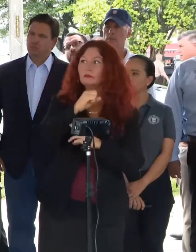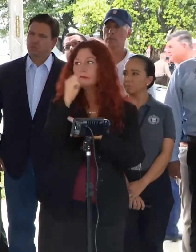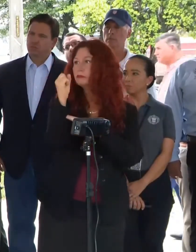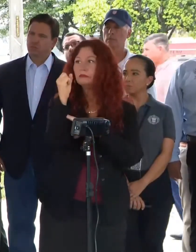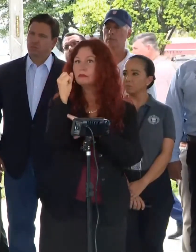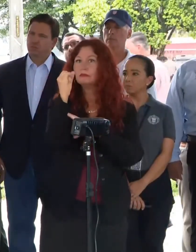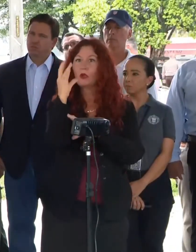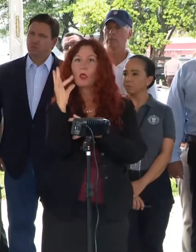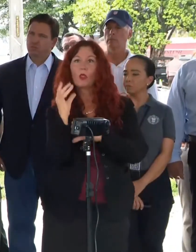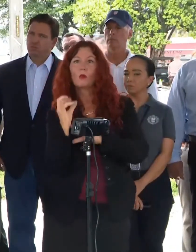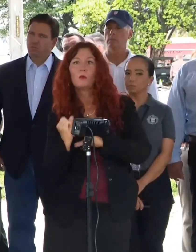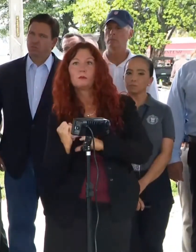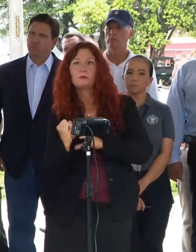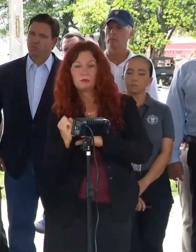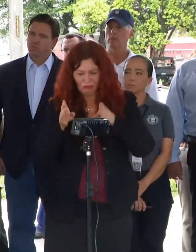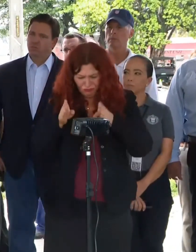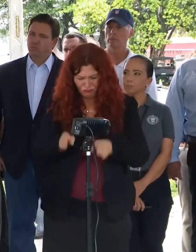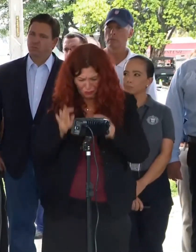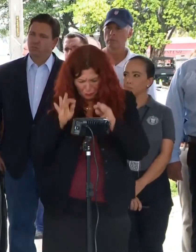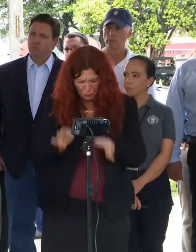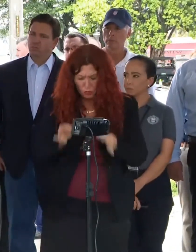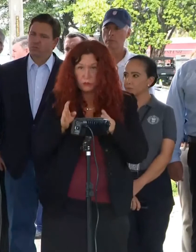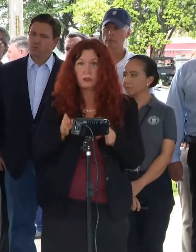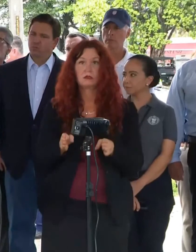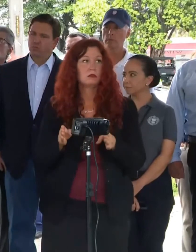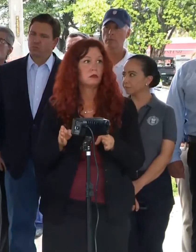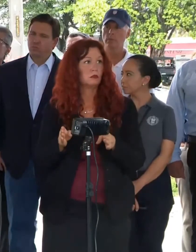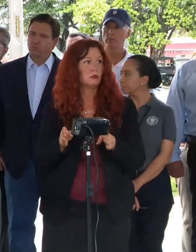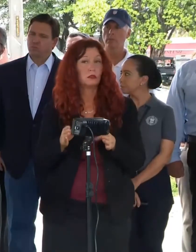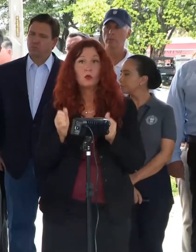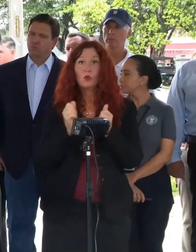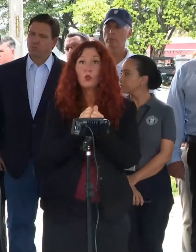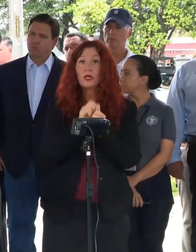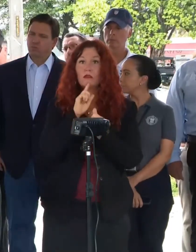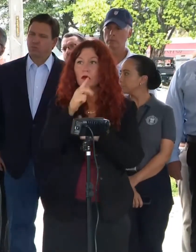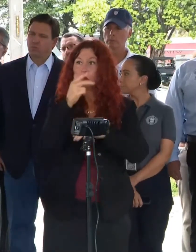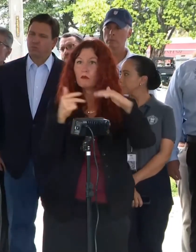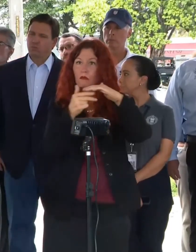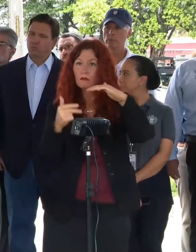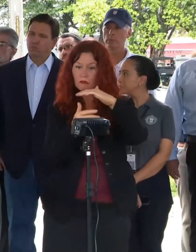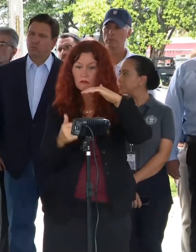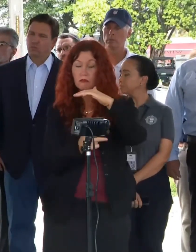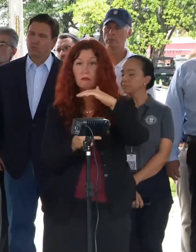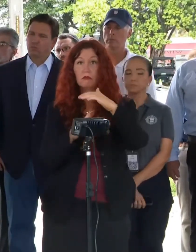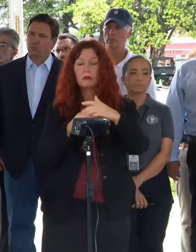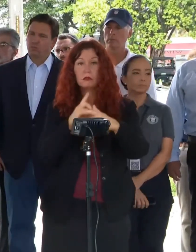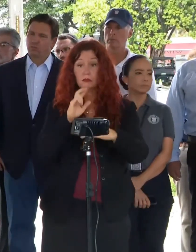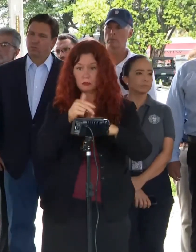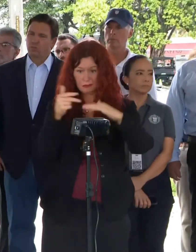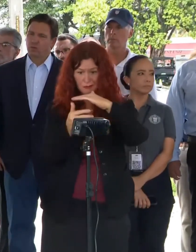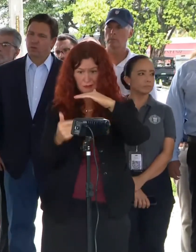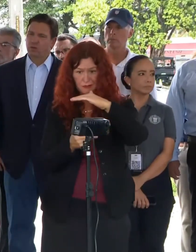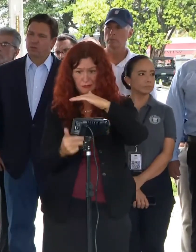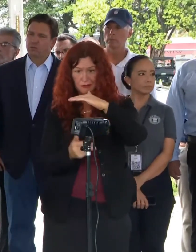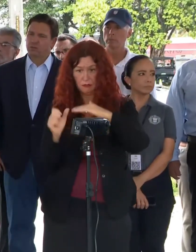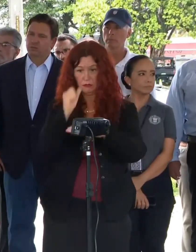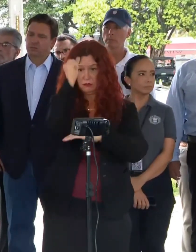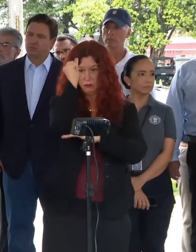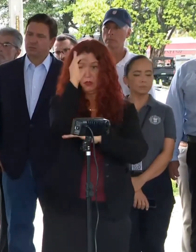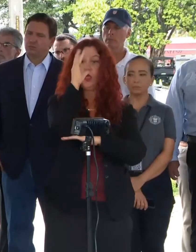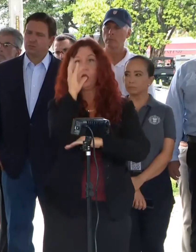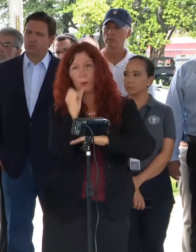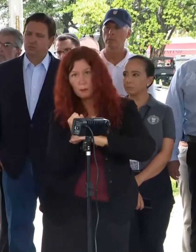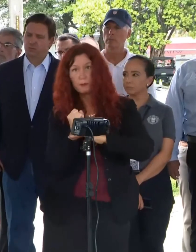about 12 stories with subterranean with garages, all within that same footprint. So I'm just trying to emphasize